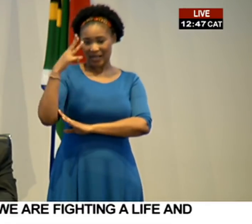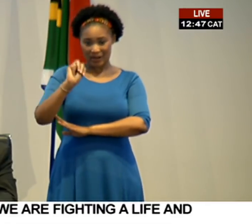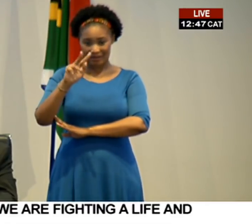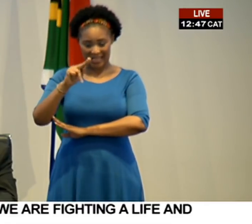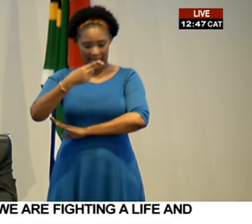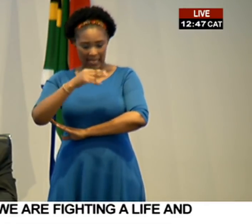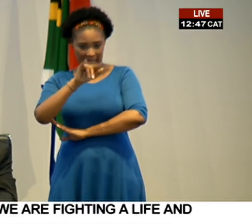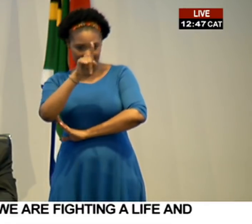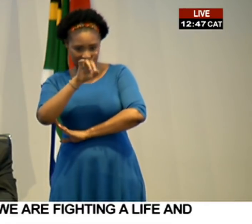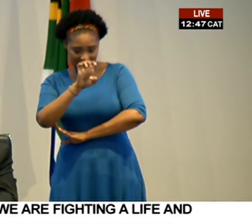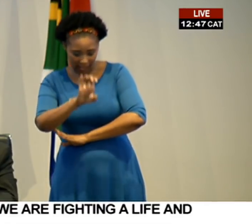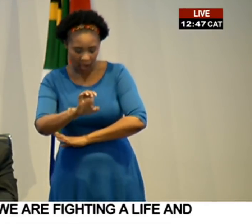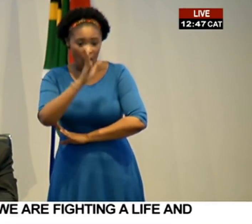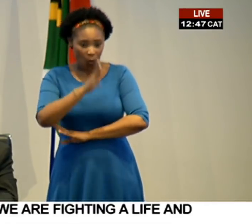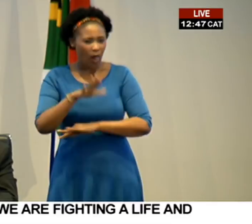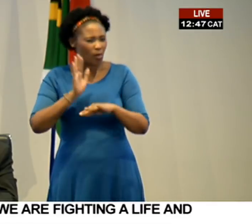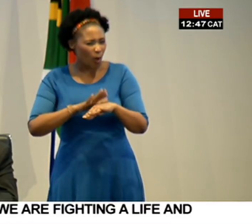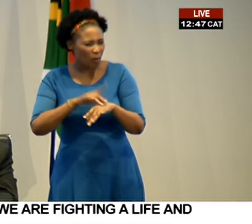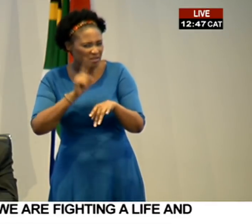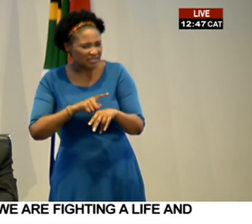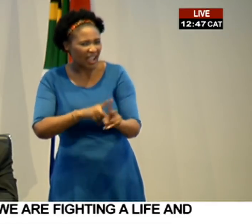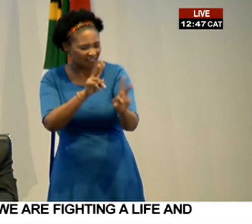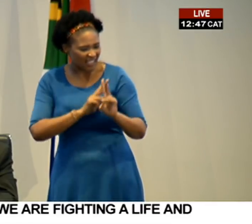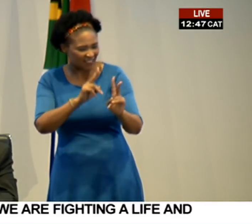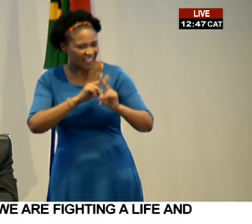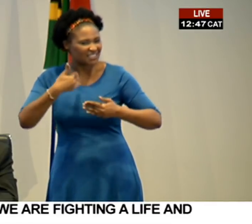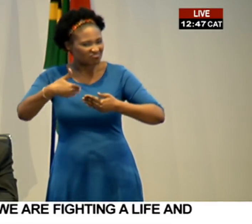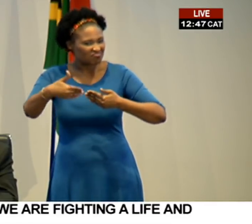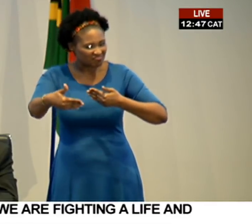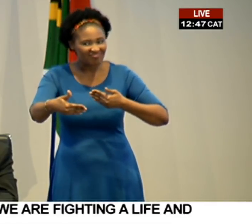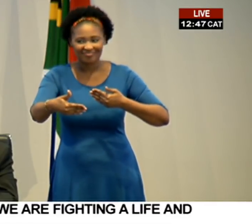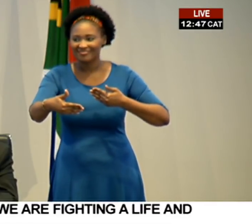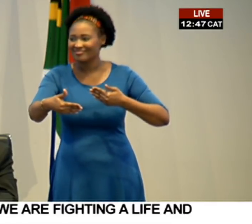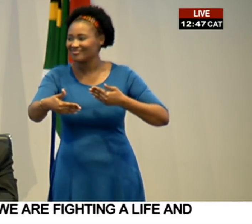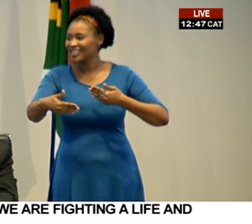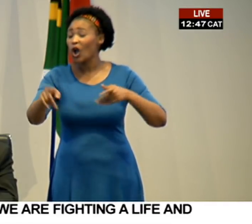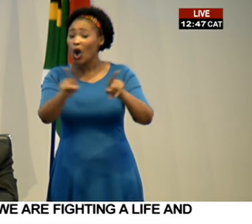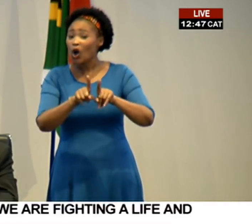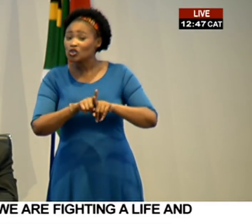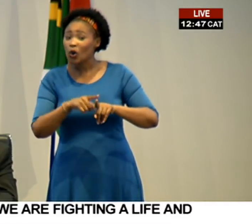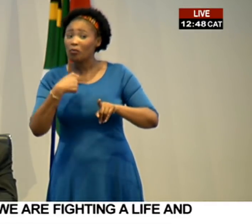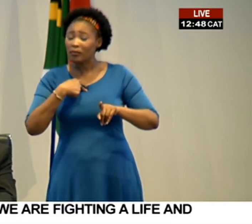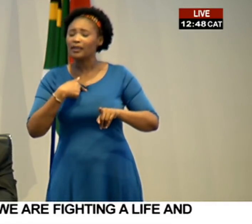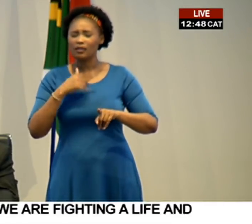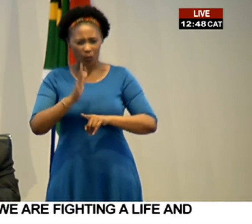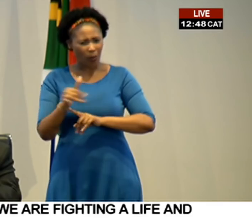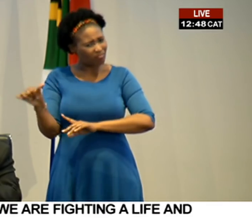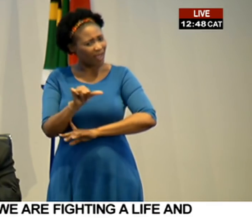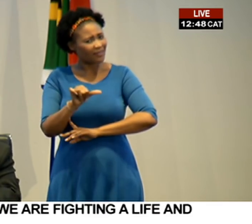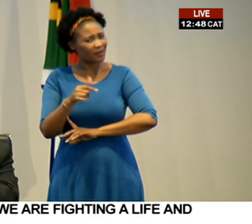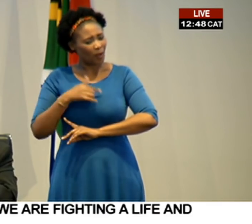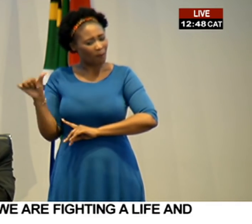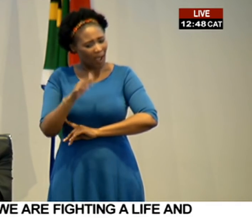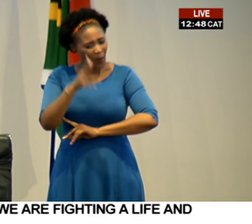spending more and more time coming here. And if there's a need, I'm willing and prepared to come back to see